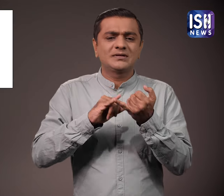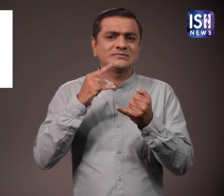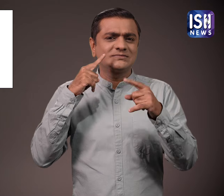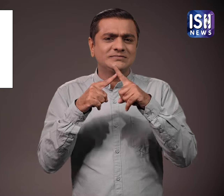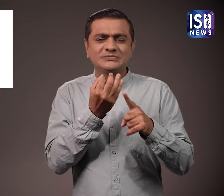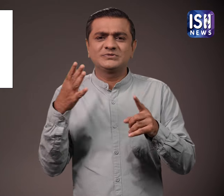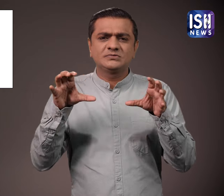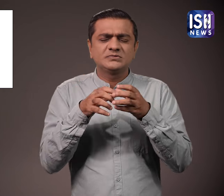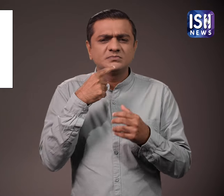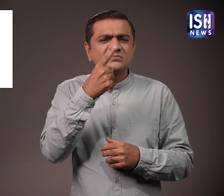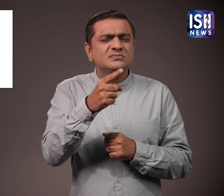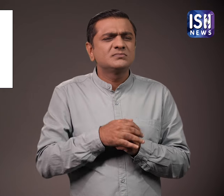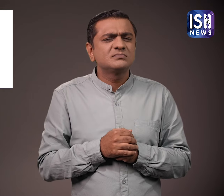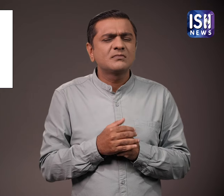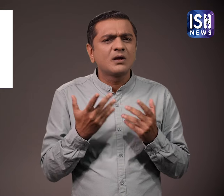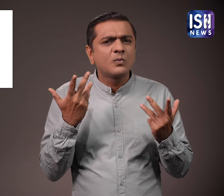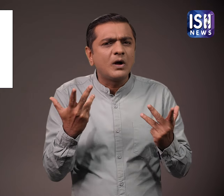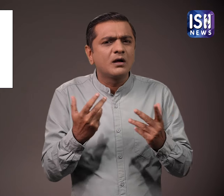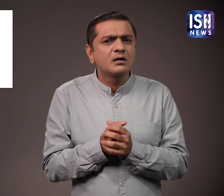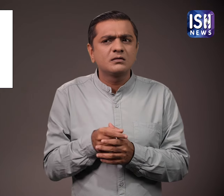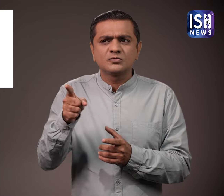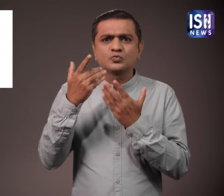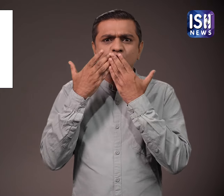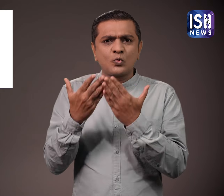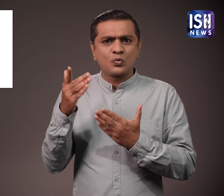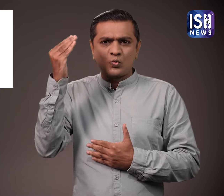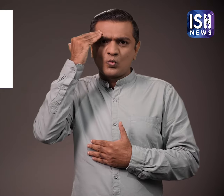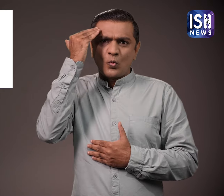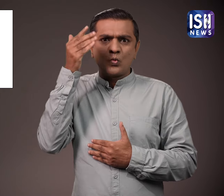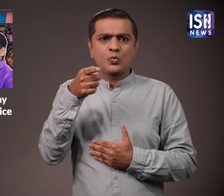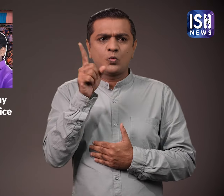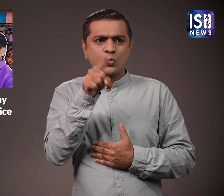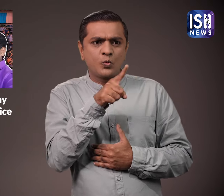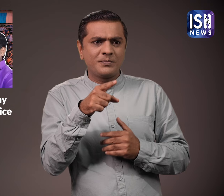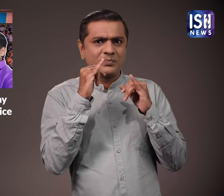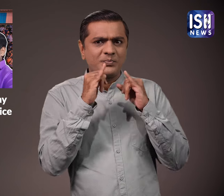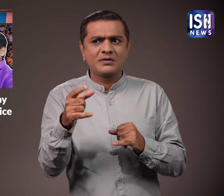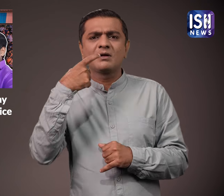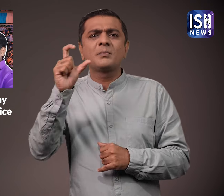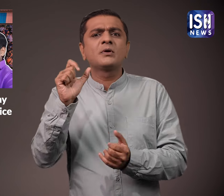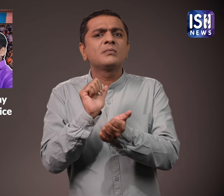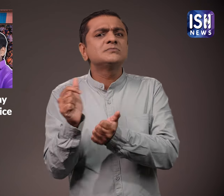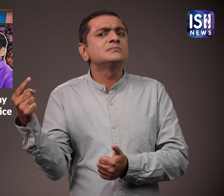The SIT is investigating why the school failed to report the incident to the police after learning about it.